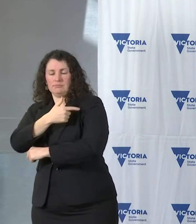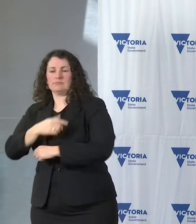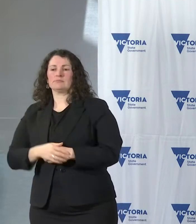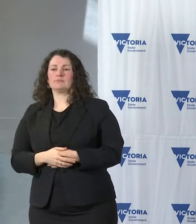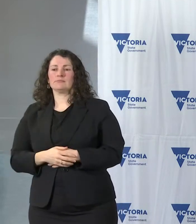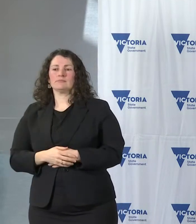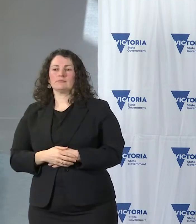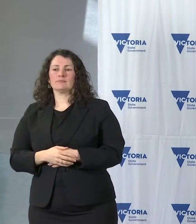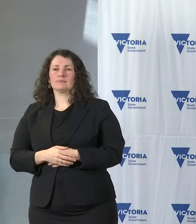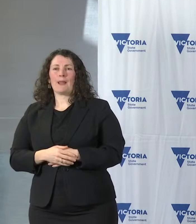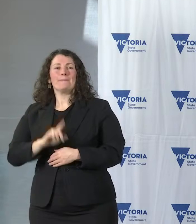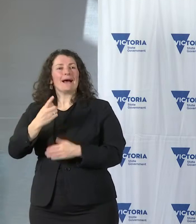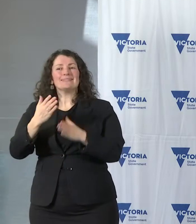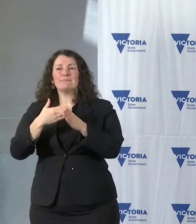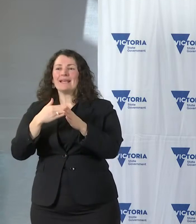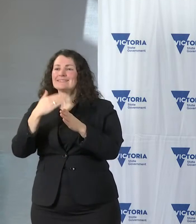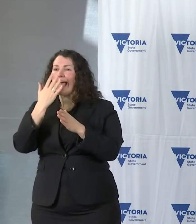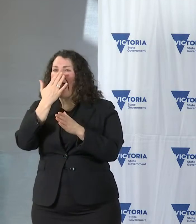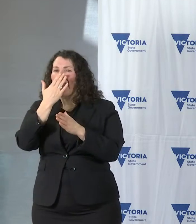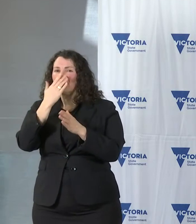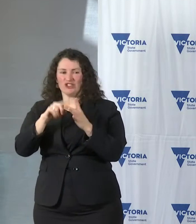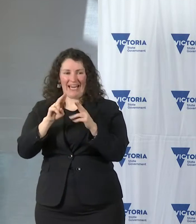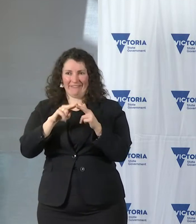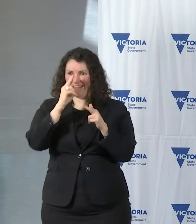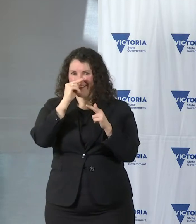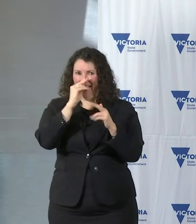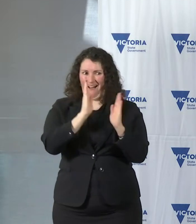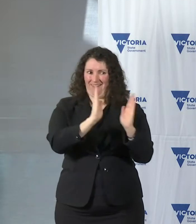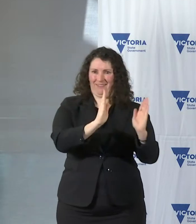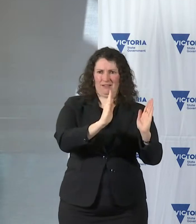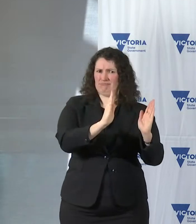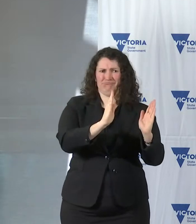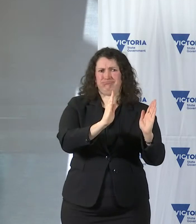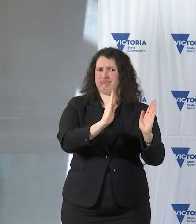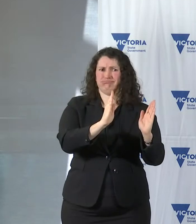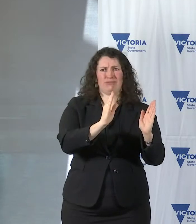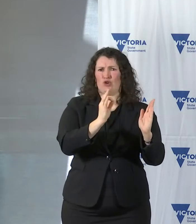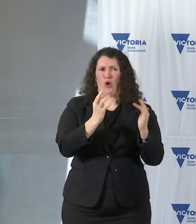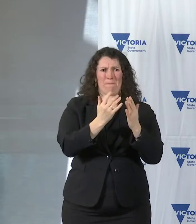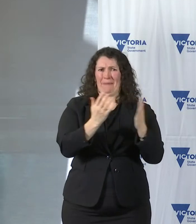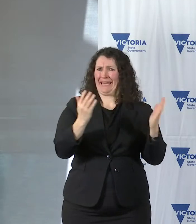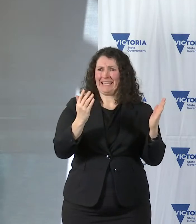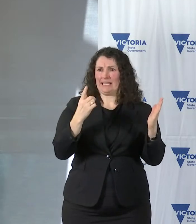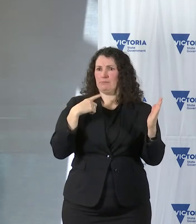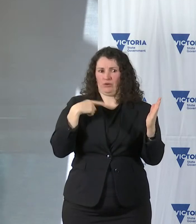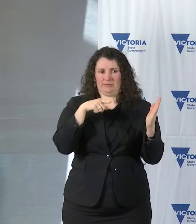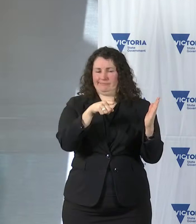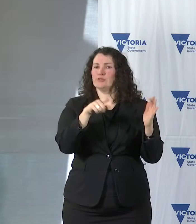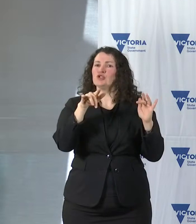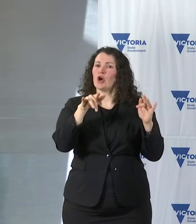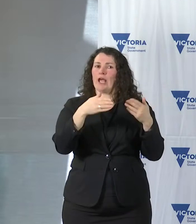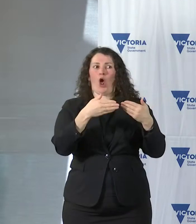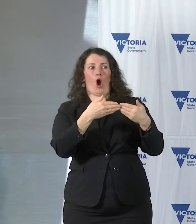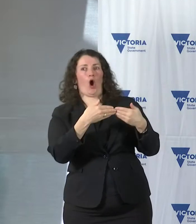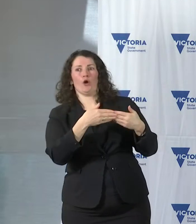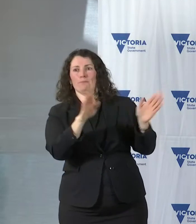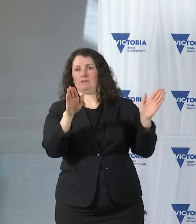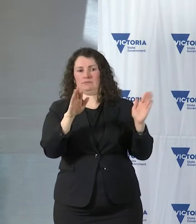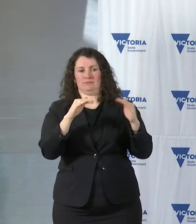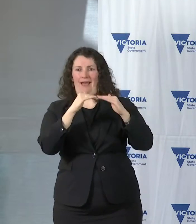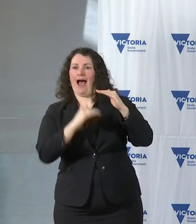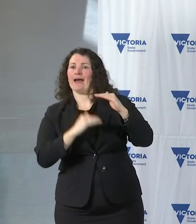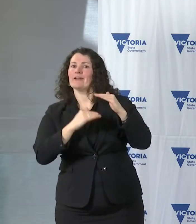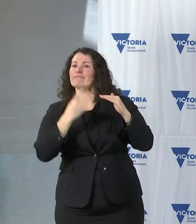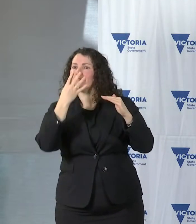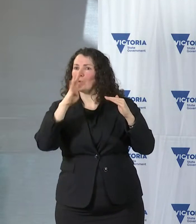risk factors, and some groups are underrepresented, particularly those younger parts of our community who